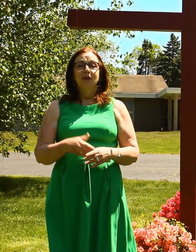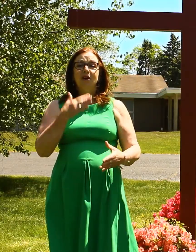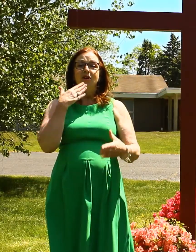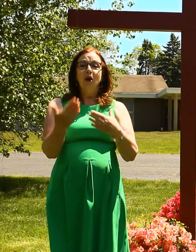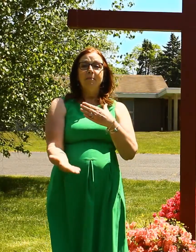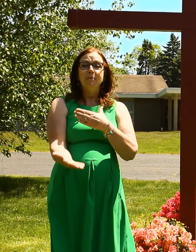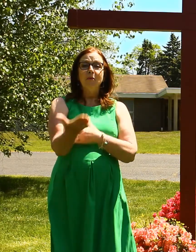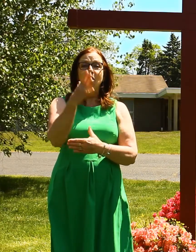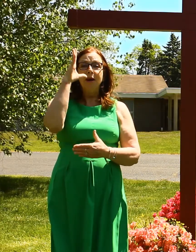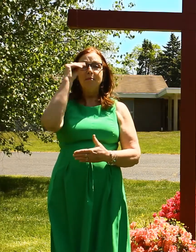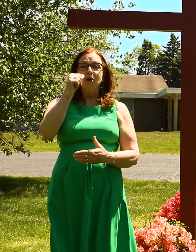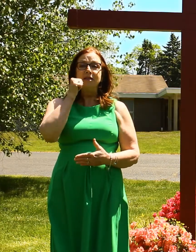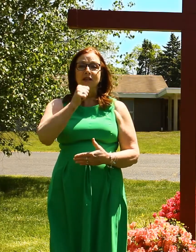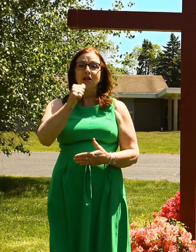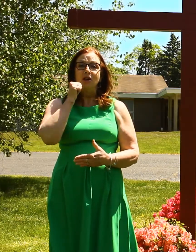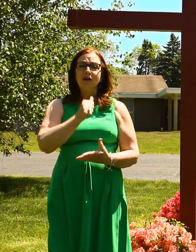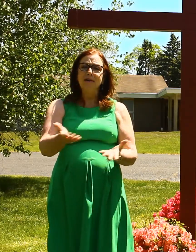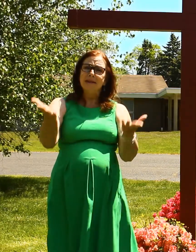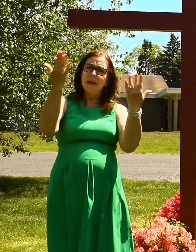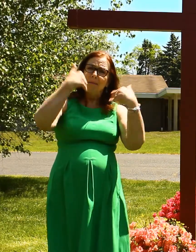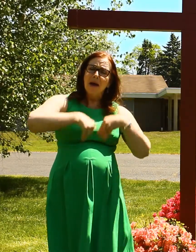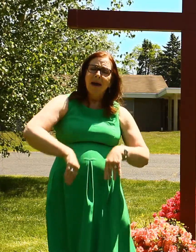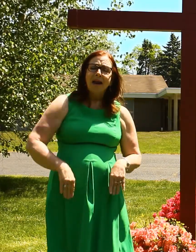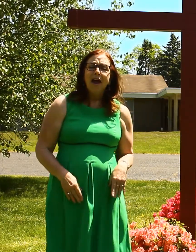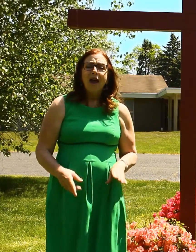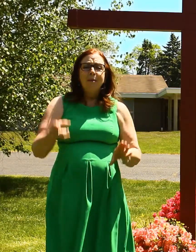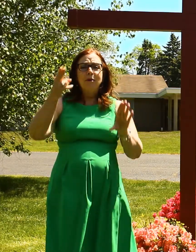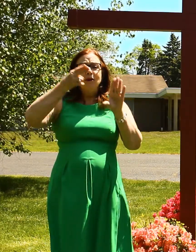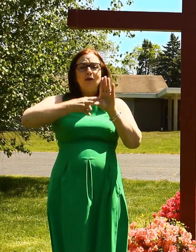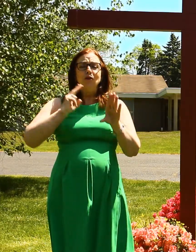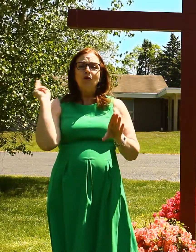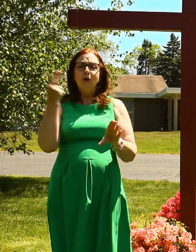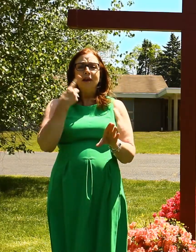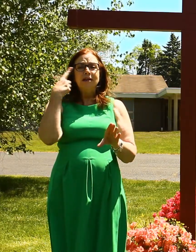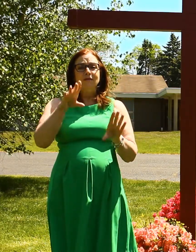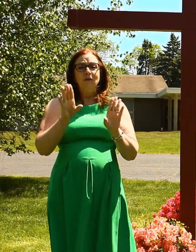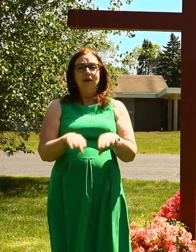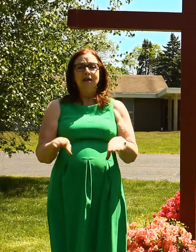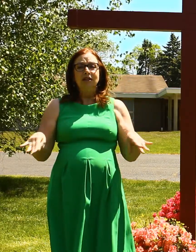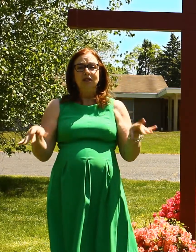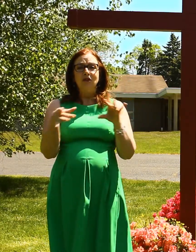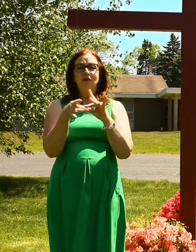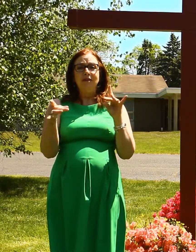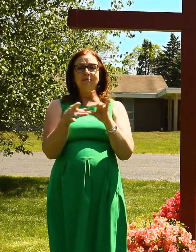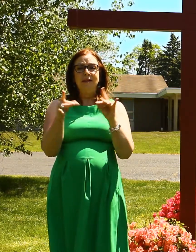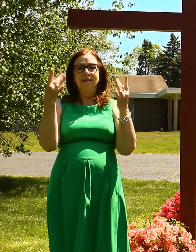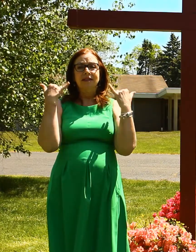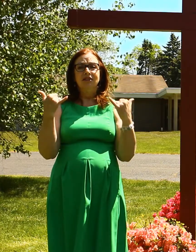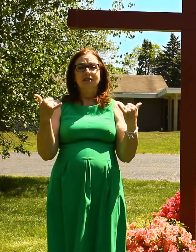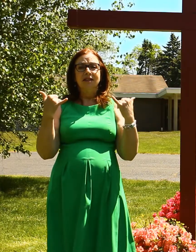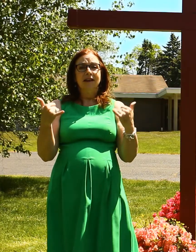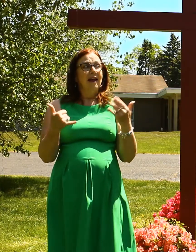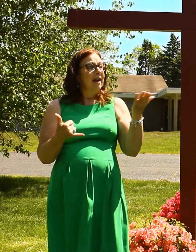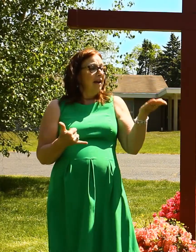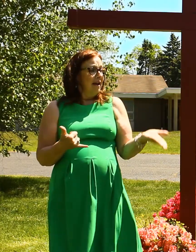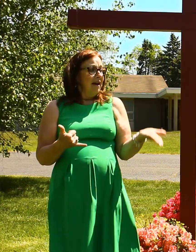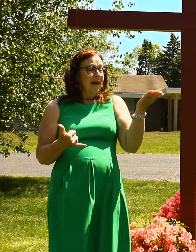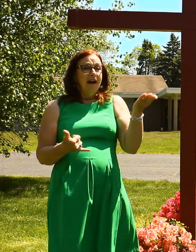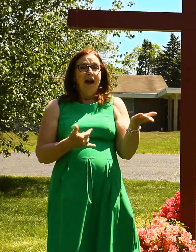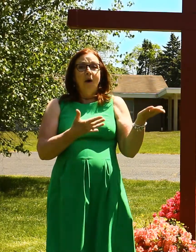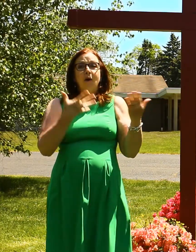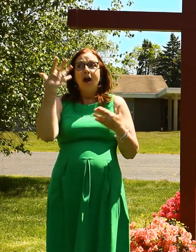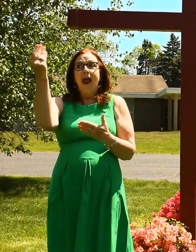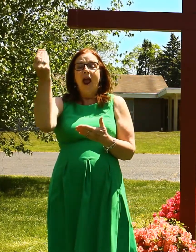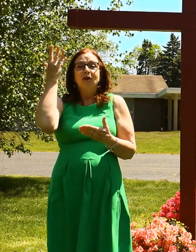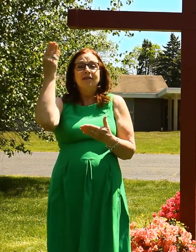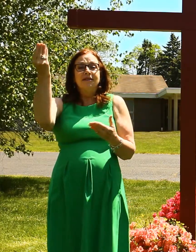Good morning, boys and girls. Come on up and join us for a children's message today. I brought us